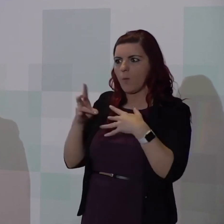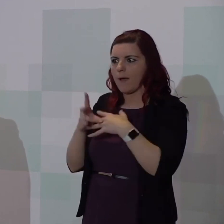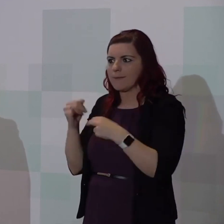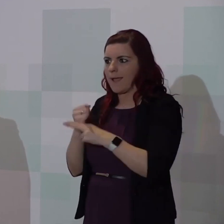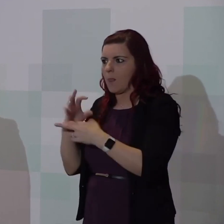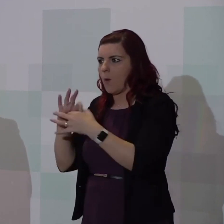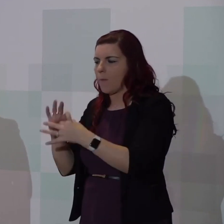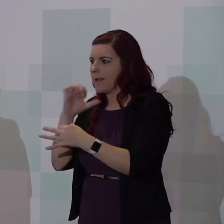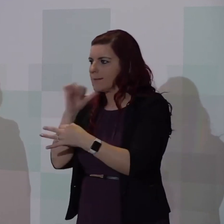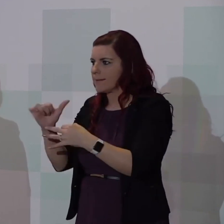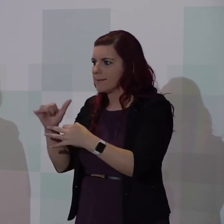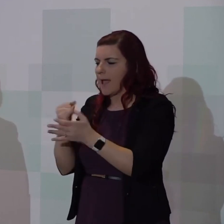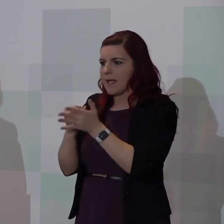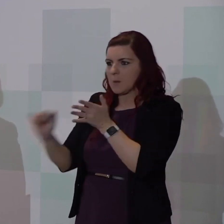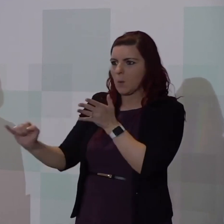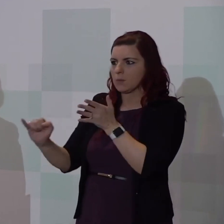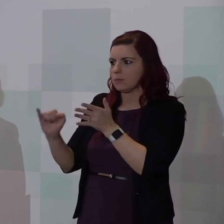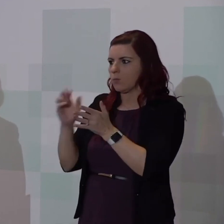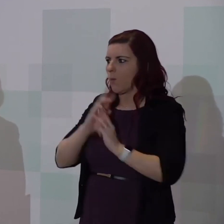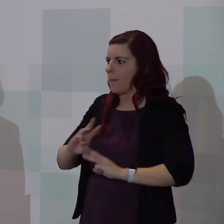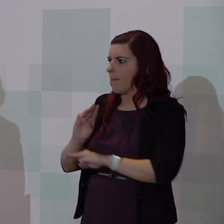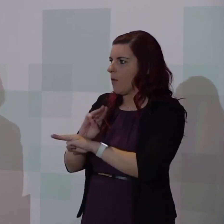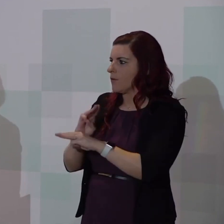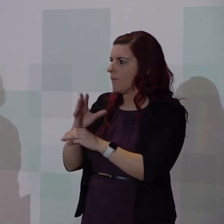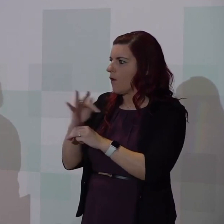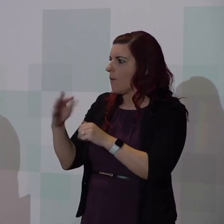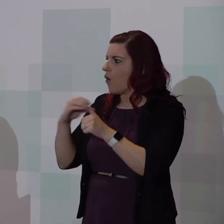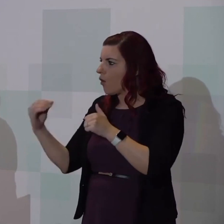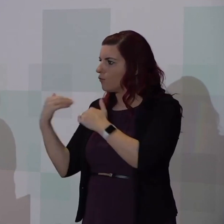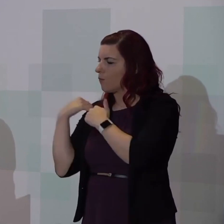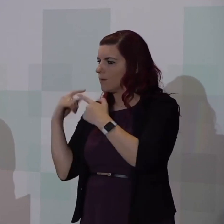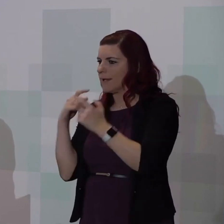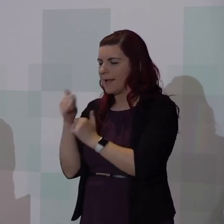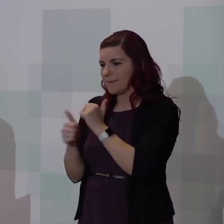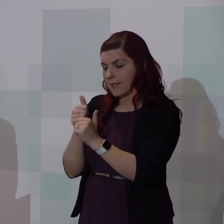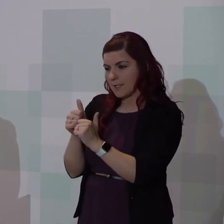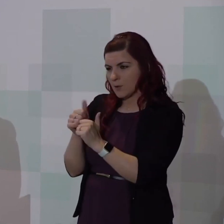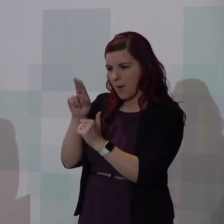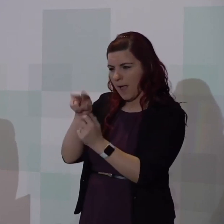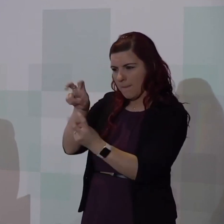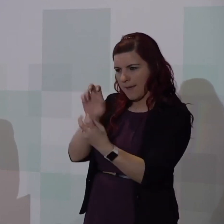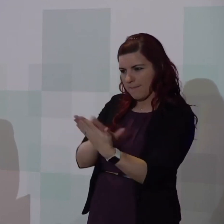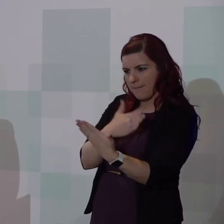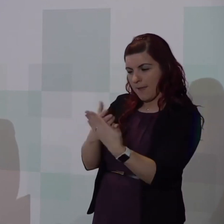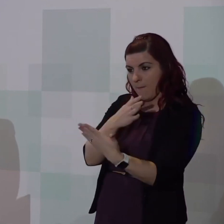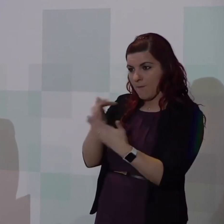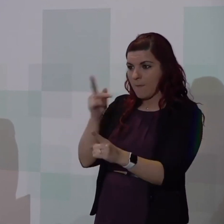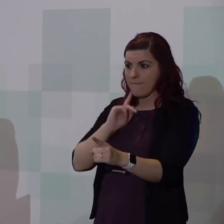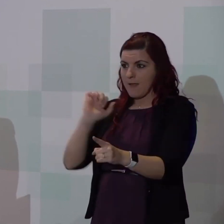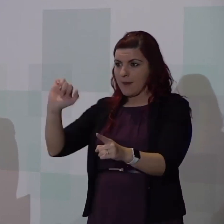women and mothers from other roles and activities. It could be interpreted from a feminist ethic of